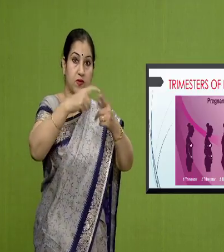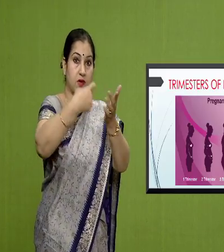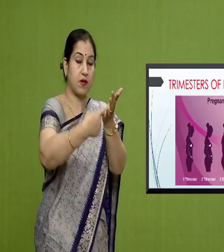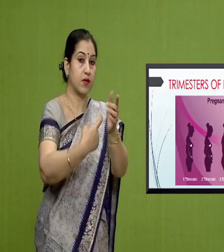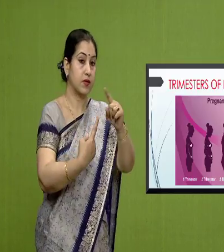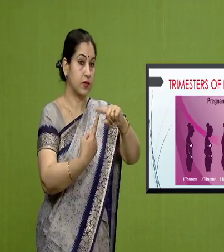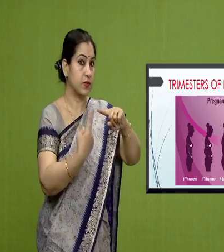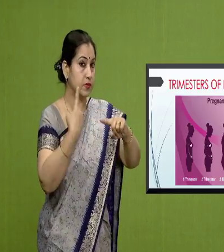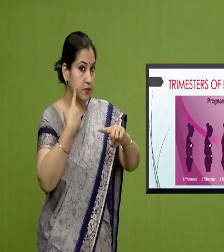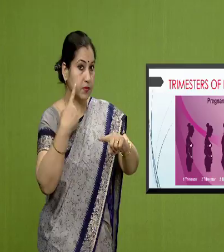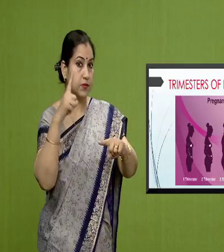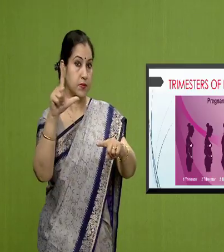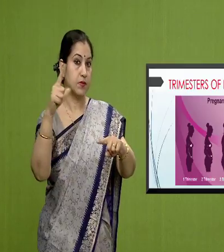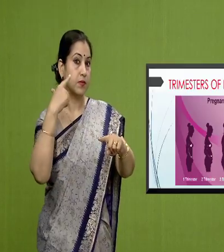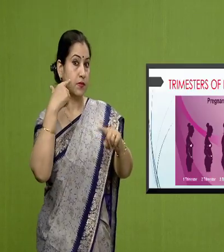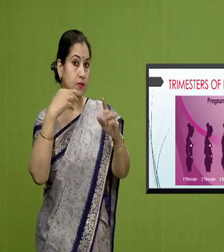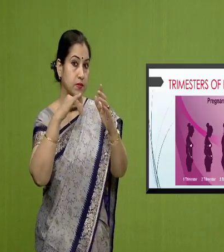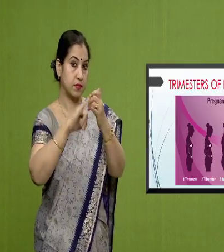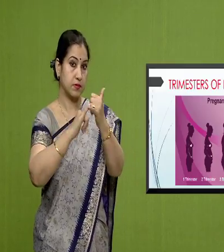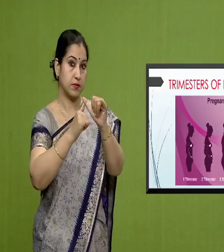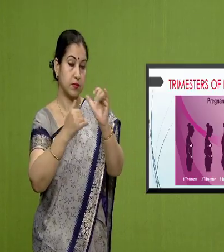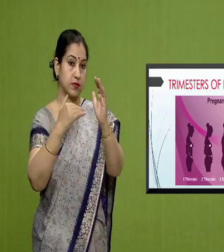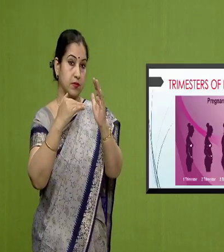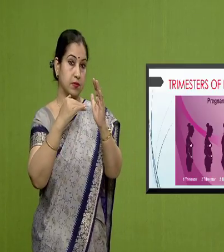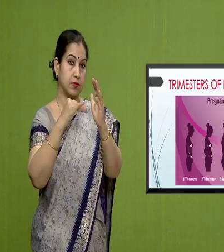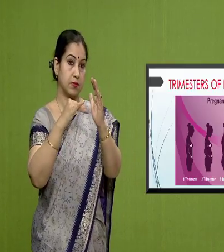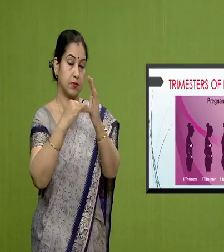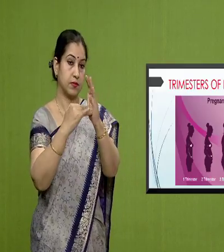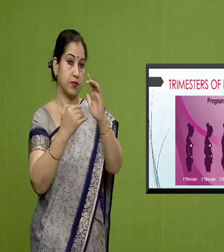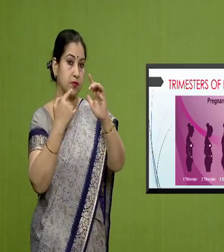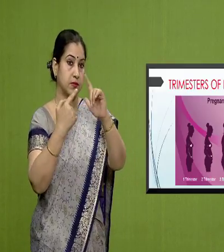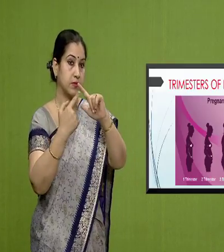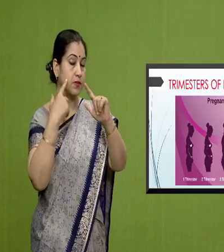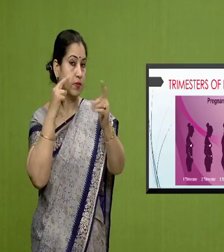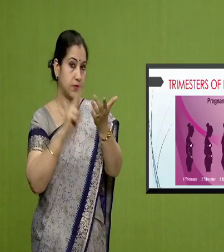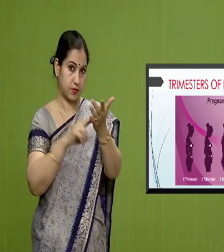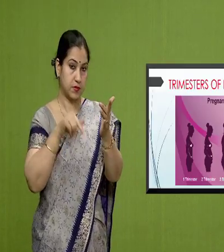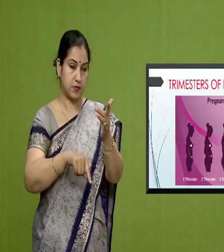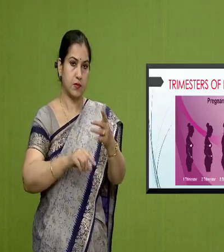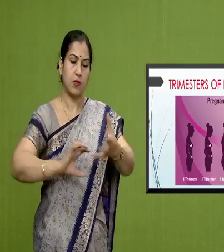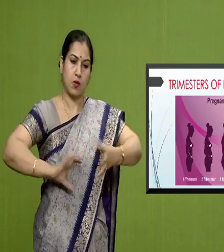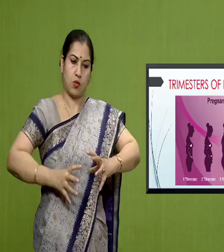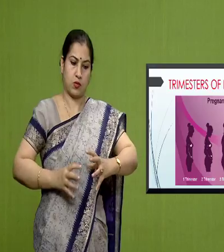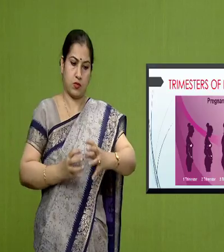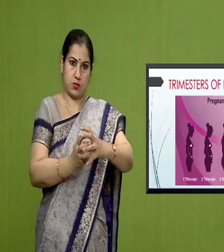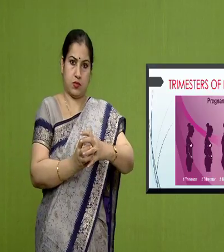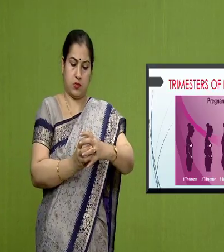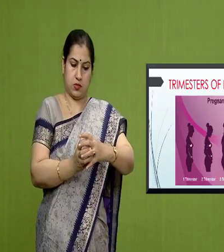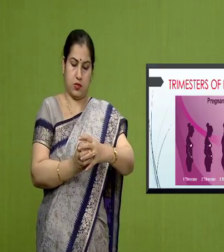egg, which is a single cell, begins to divide and gets attached to